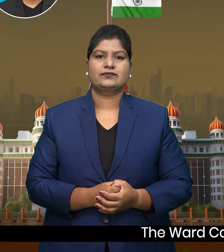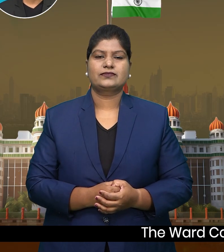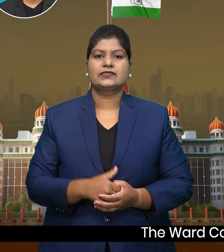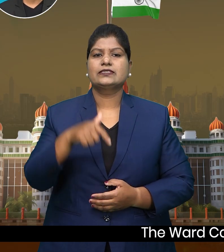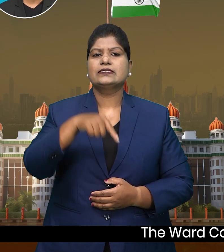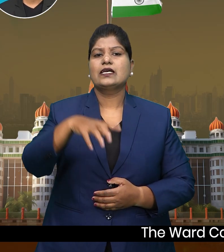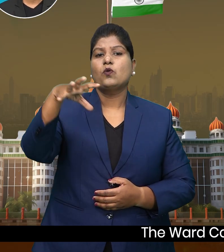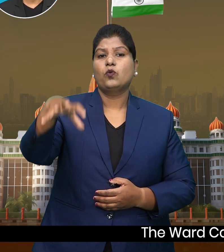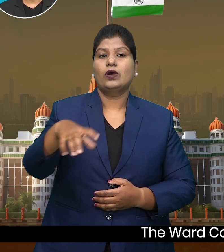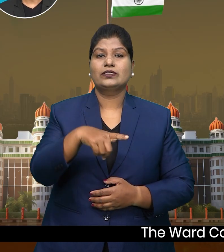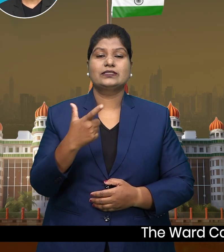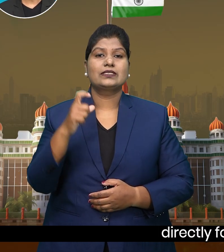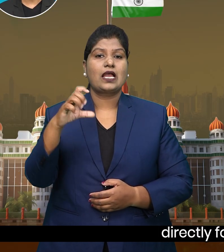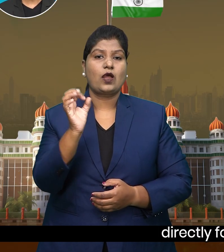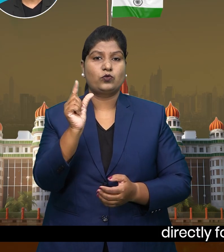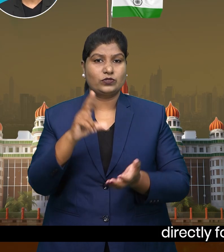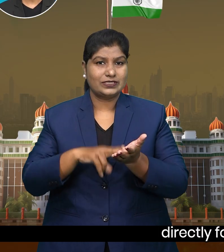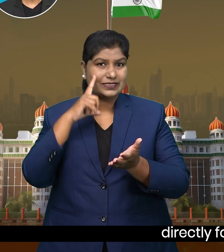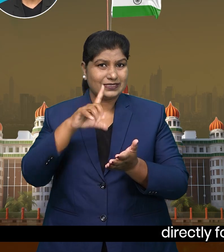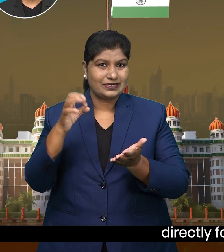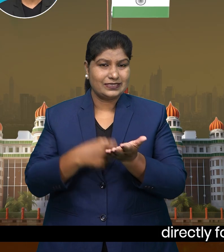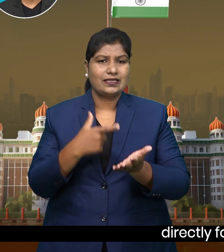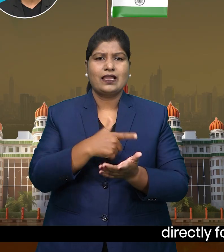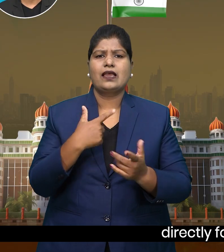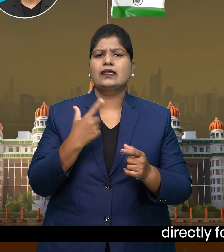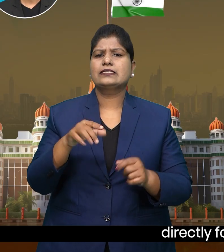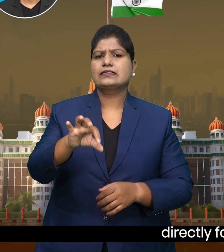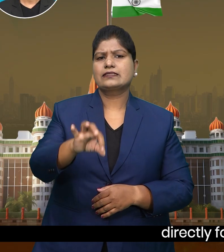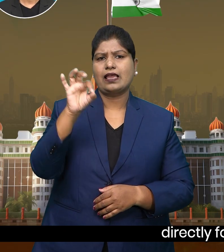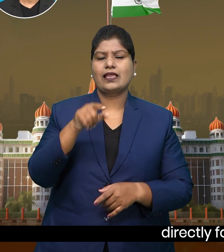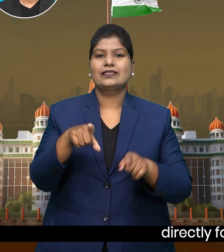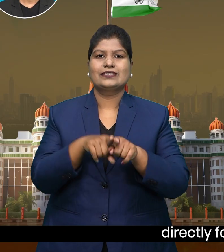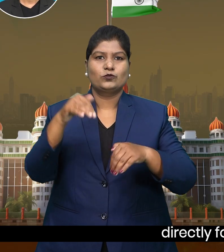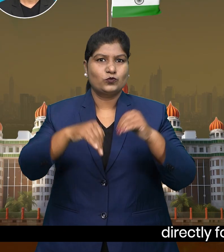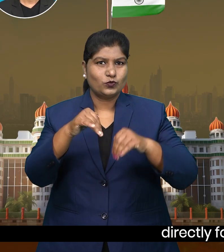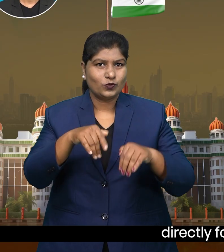The ward councillors are elected directly for every 5 years.